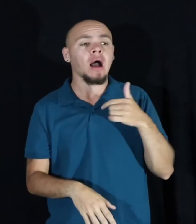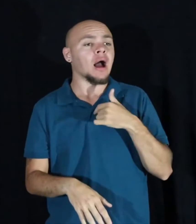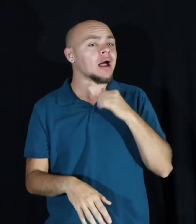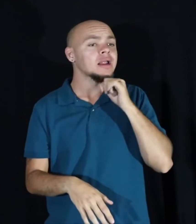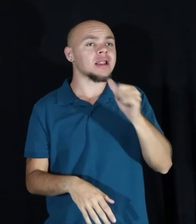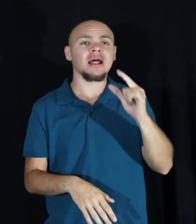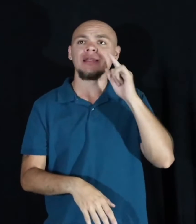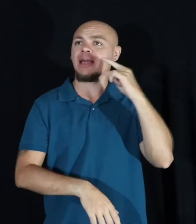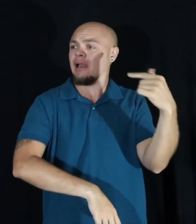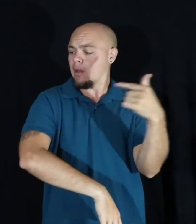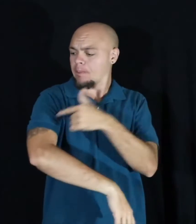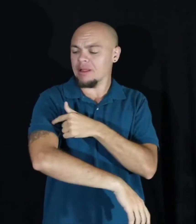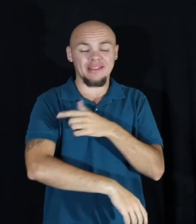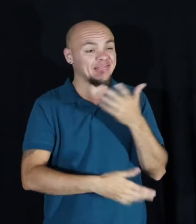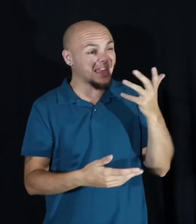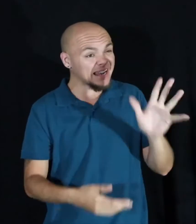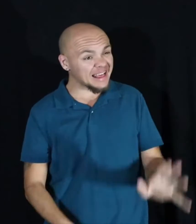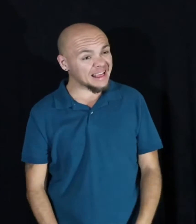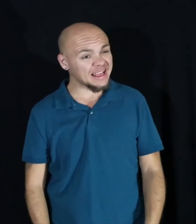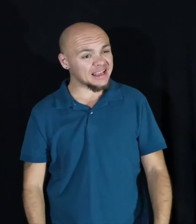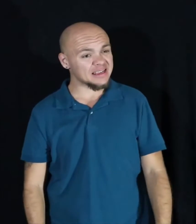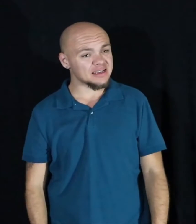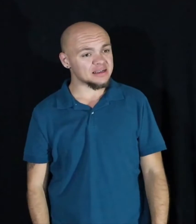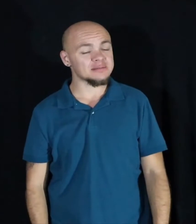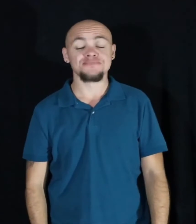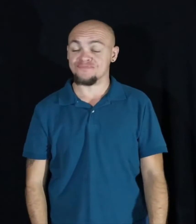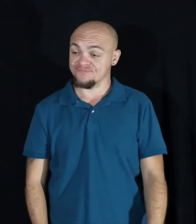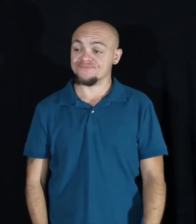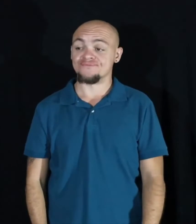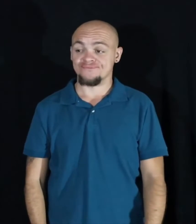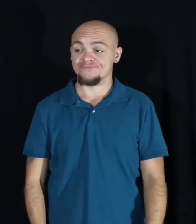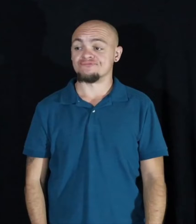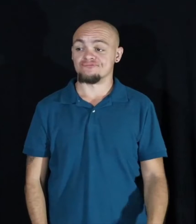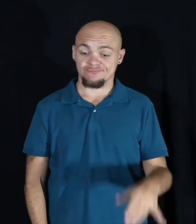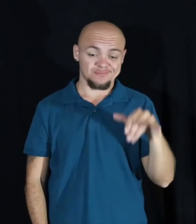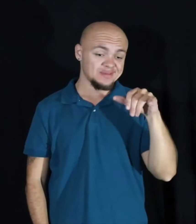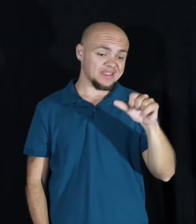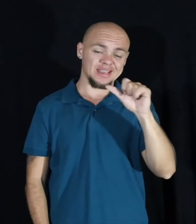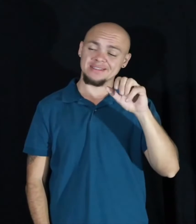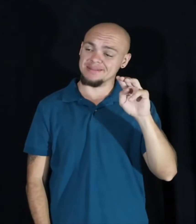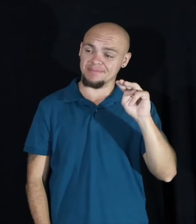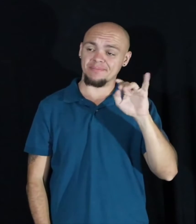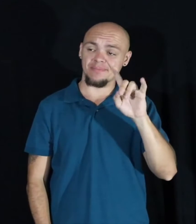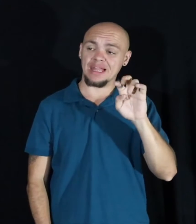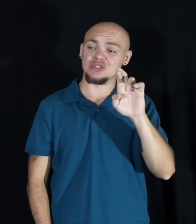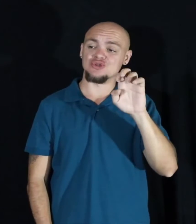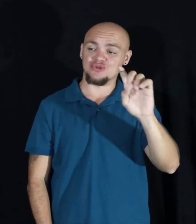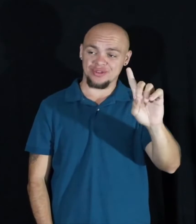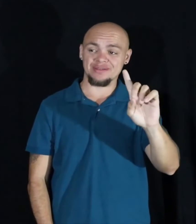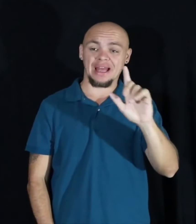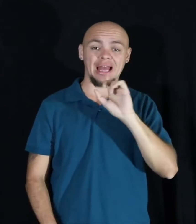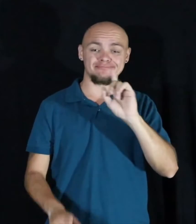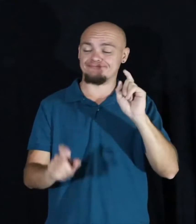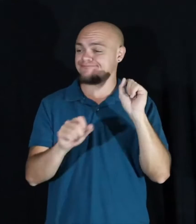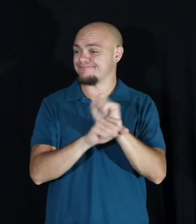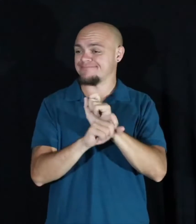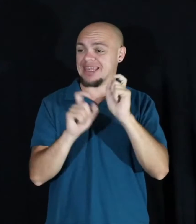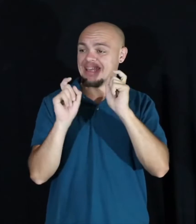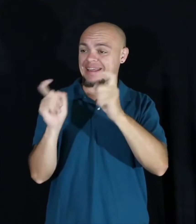the needle. Is that it?" I said, "Oh yes, Miss Mildred, I definitely gave you the